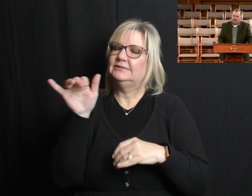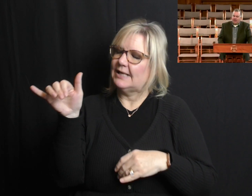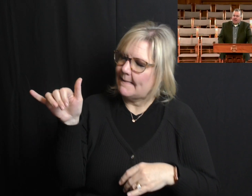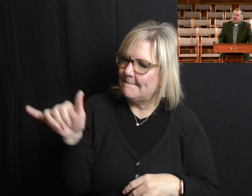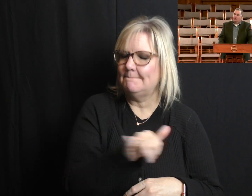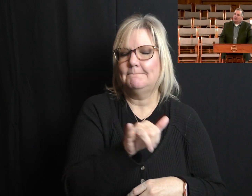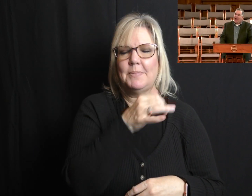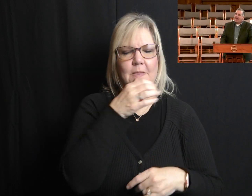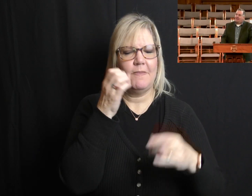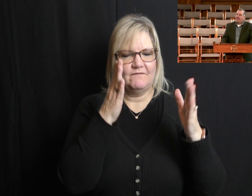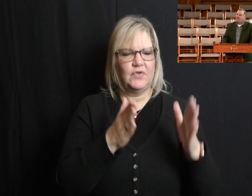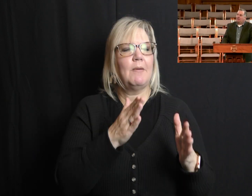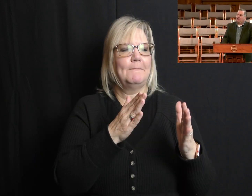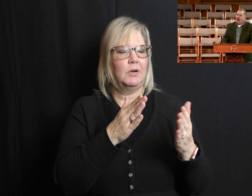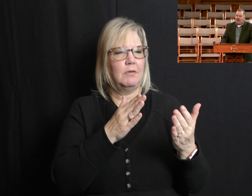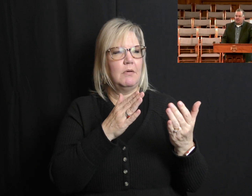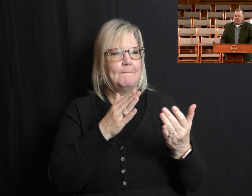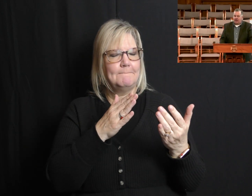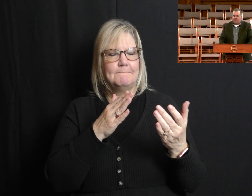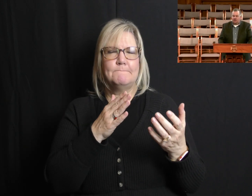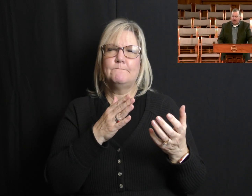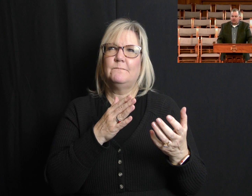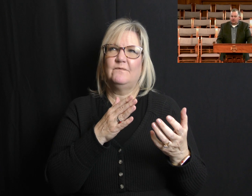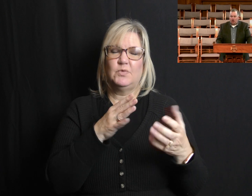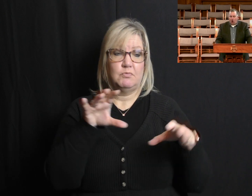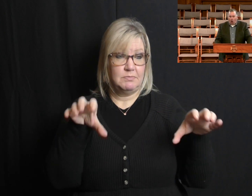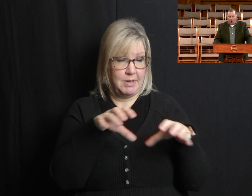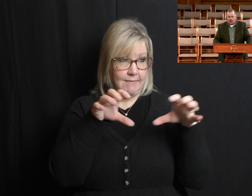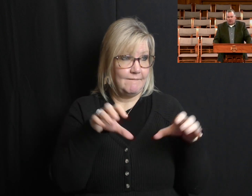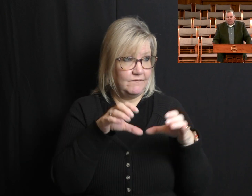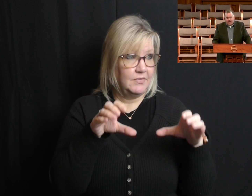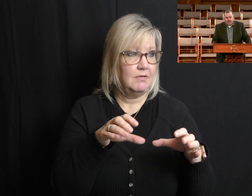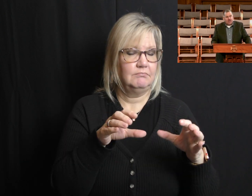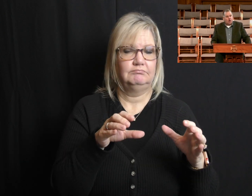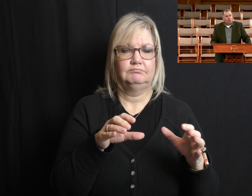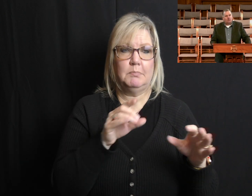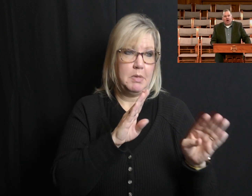thinking. He was acting as if God did not exist,